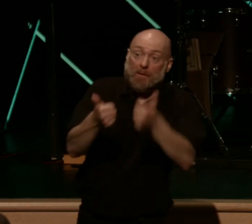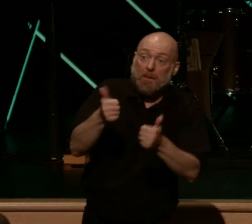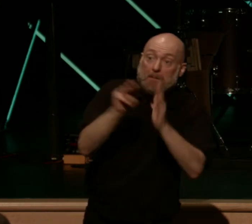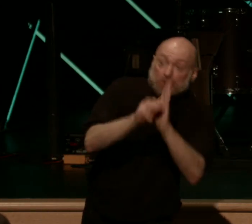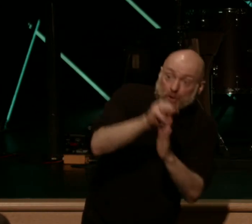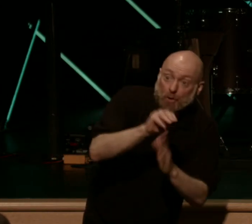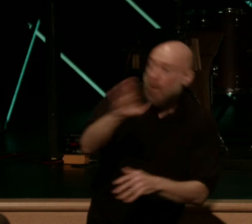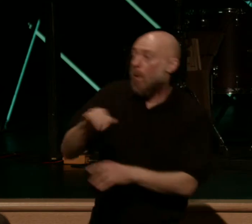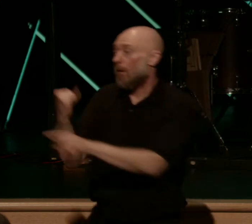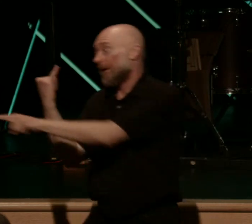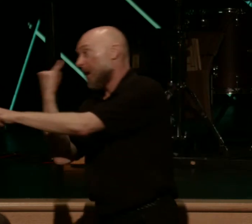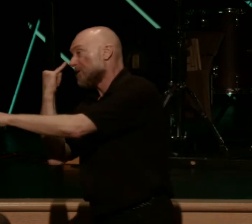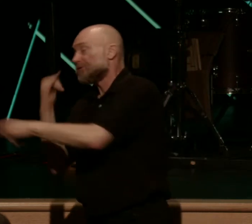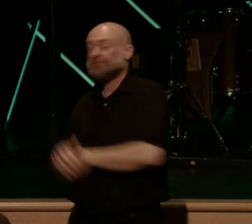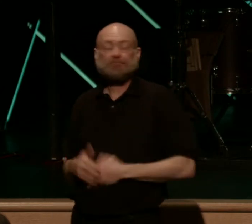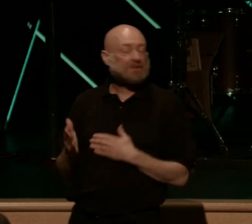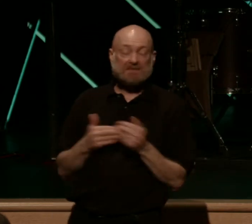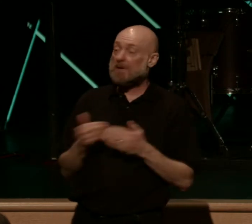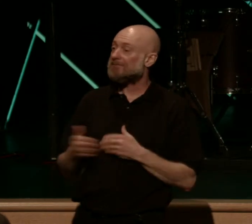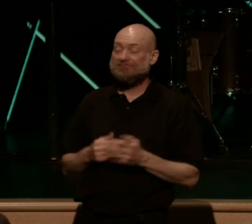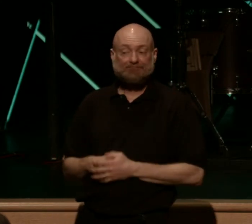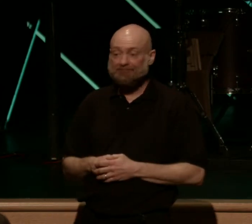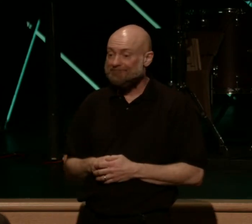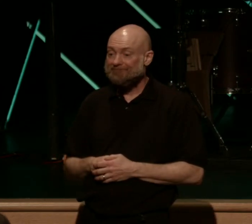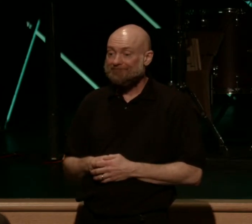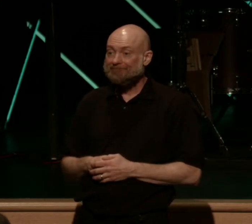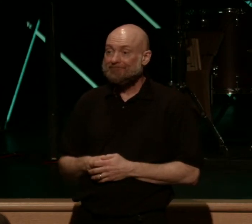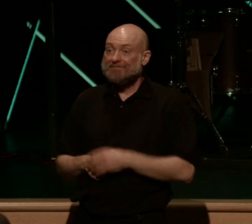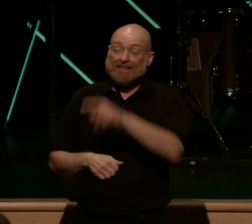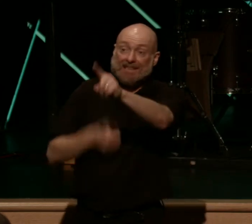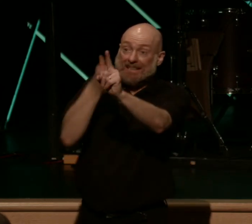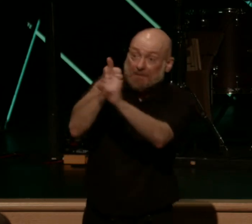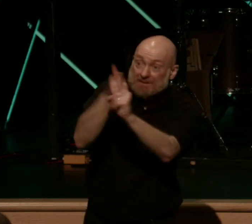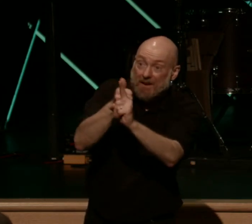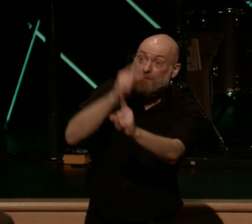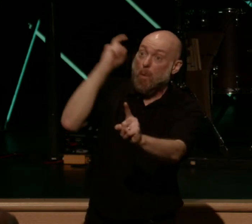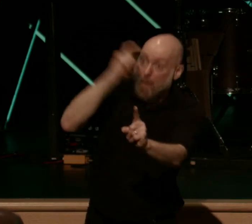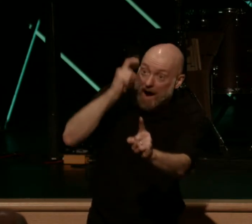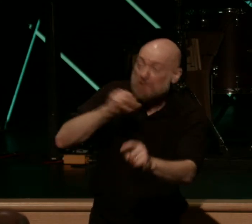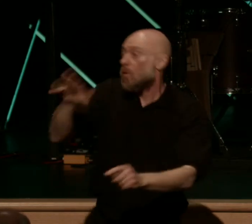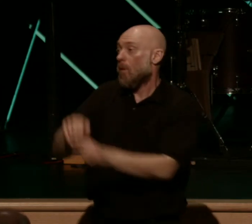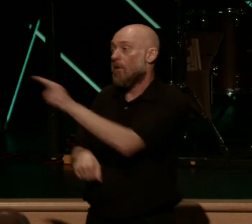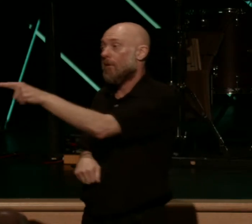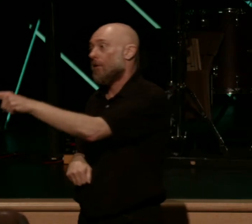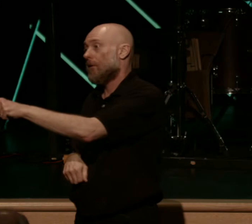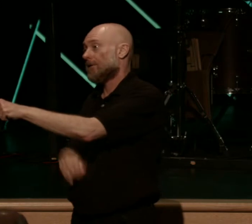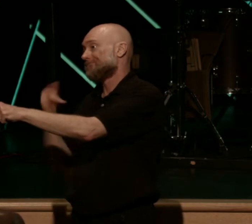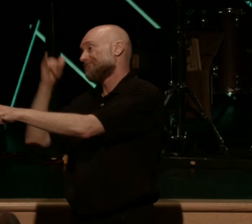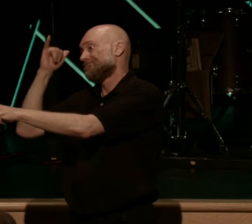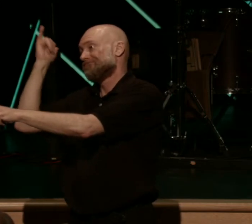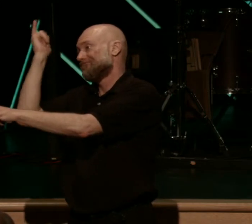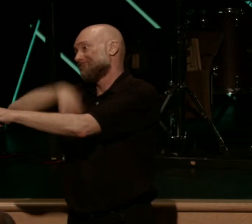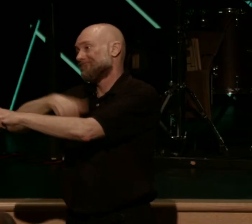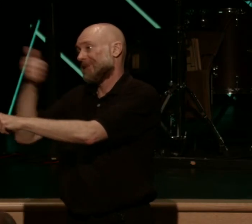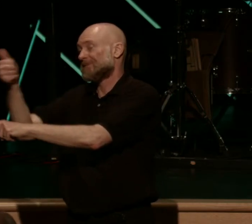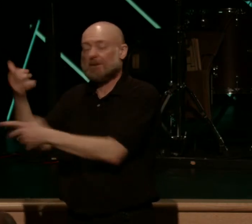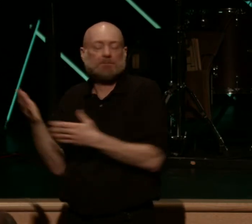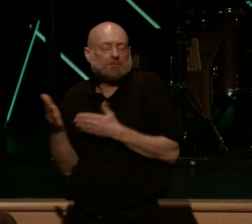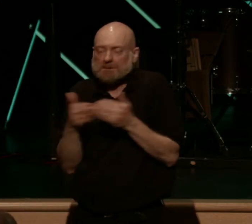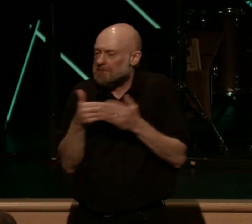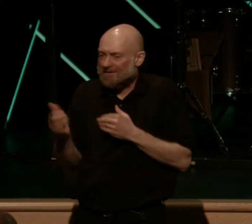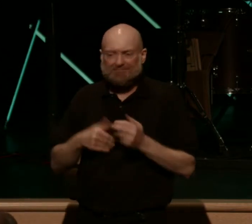man or a spiritually immature man, a man who is wise or a man who is prone to